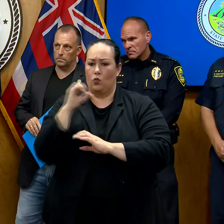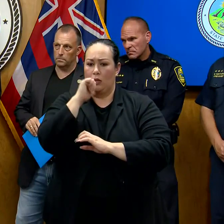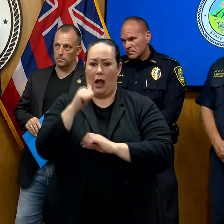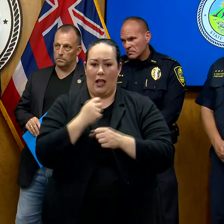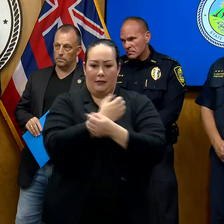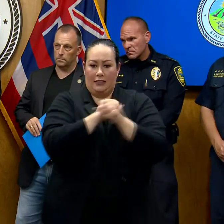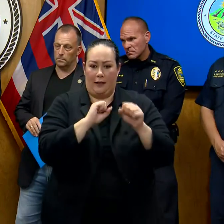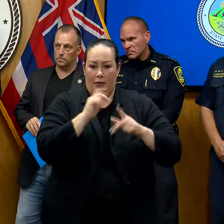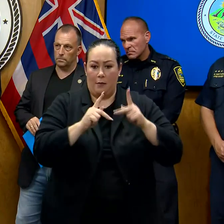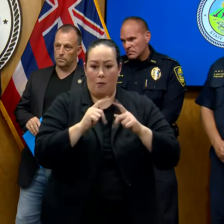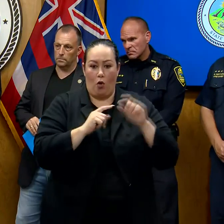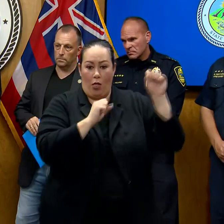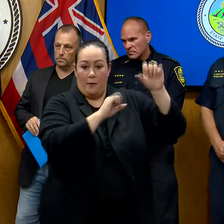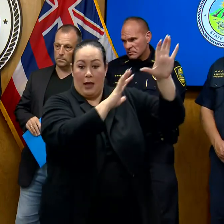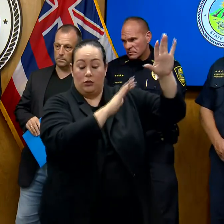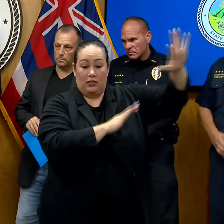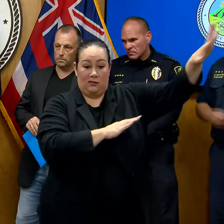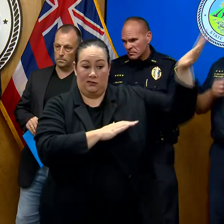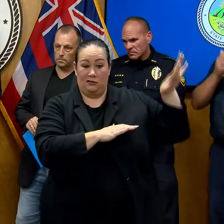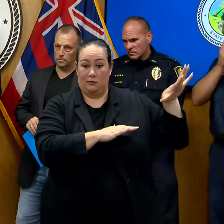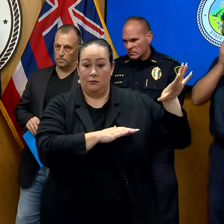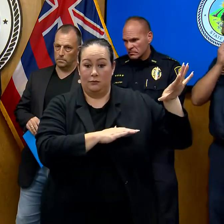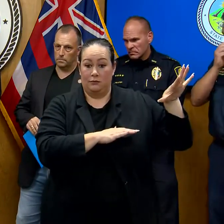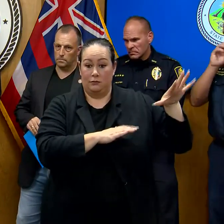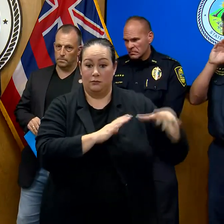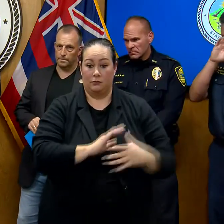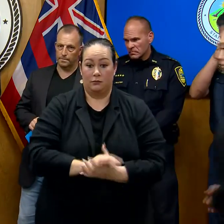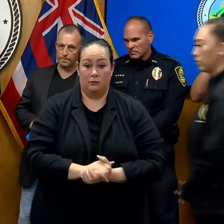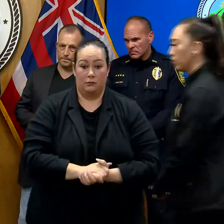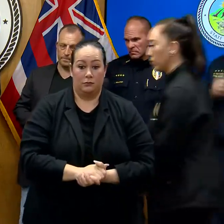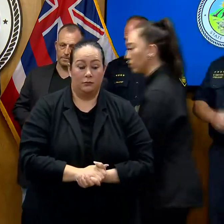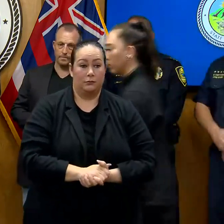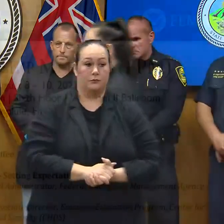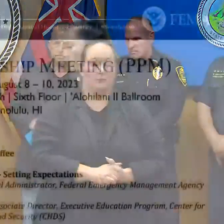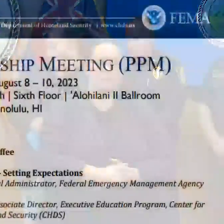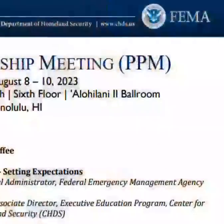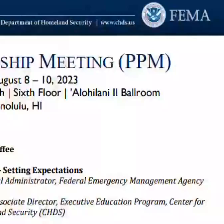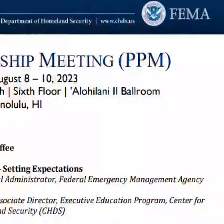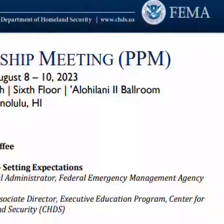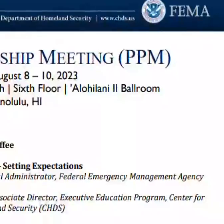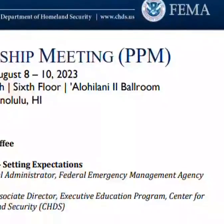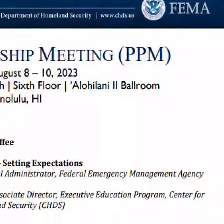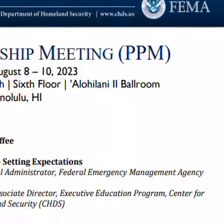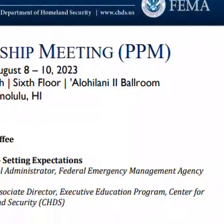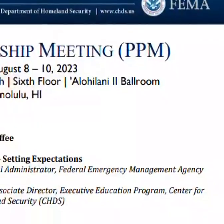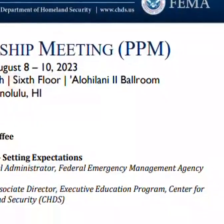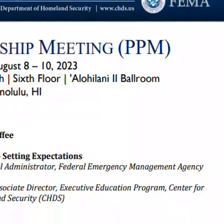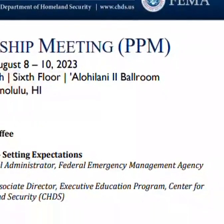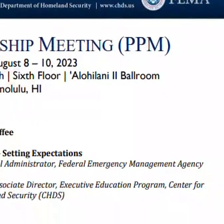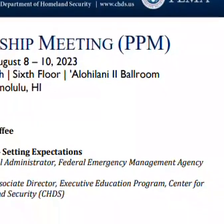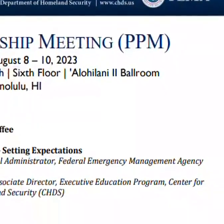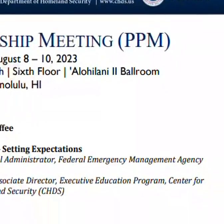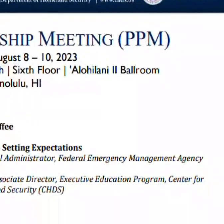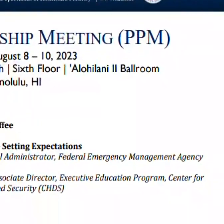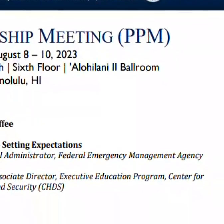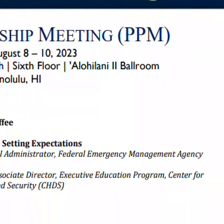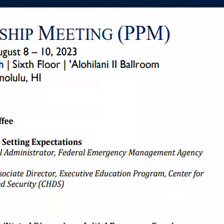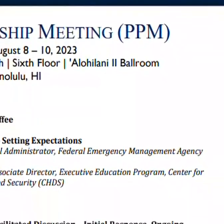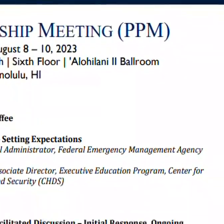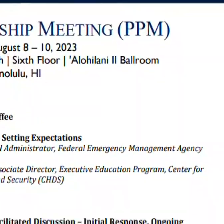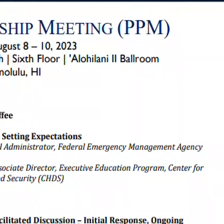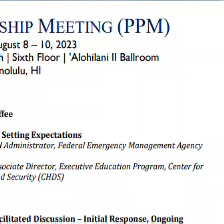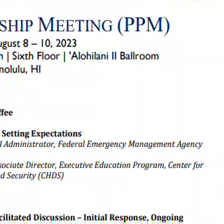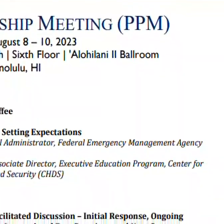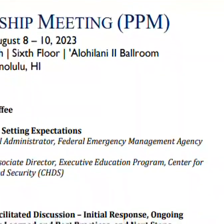question, we were unable to get those answers. According to the Pacific Partnership agenda, the FEMA conference began Tuesday